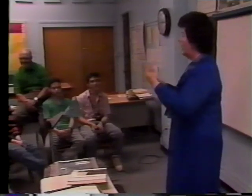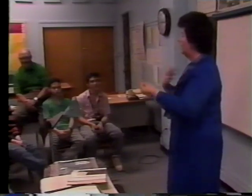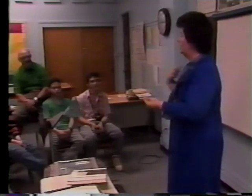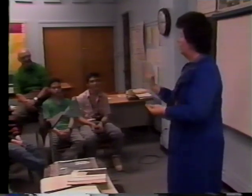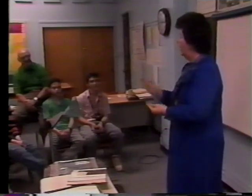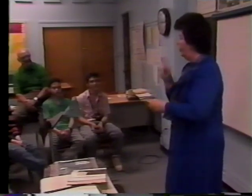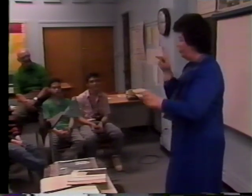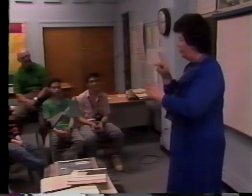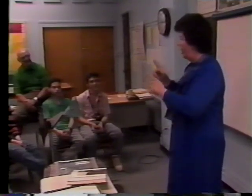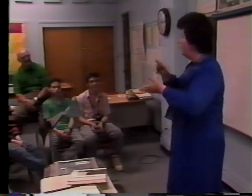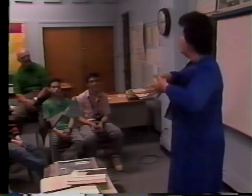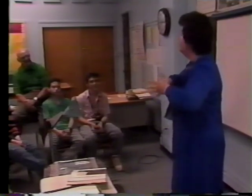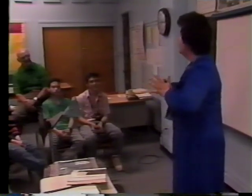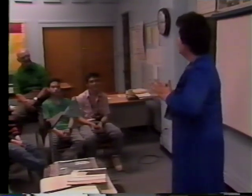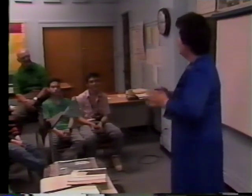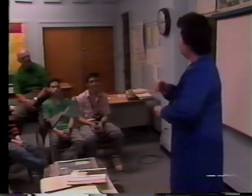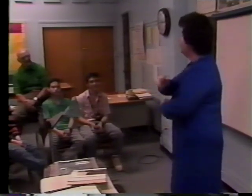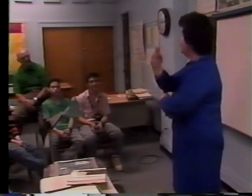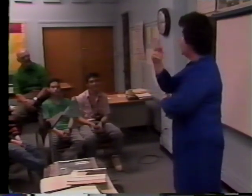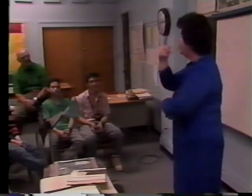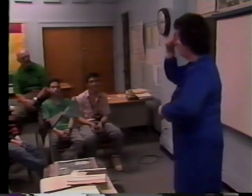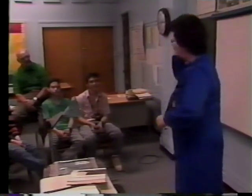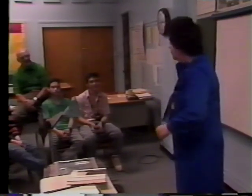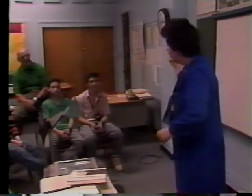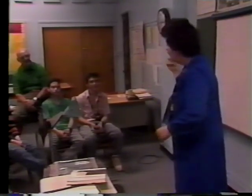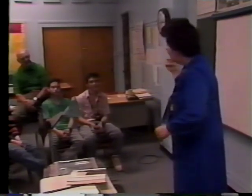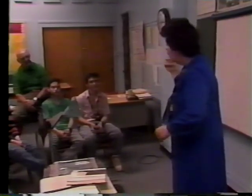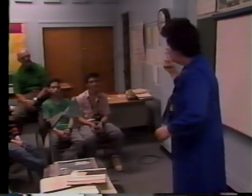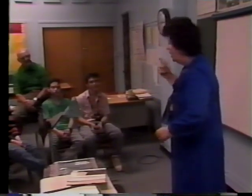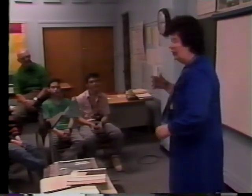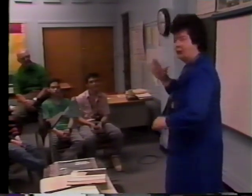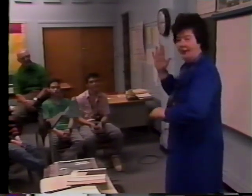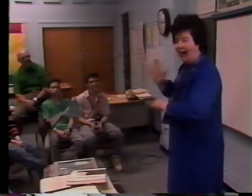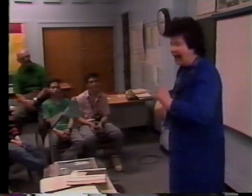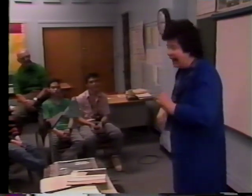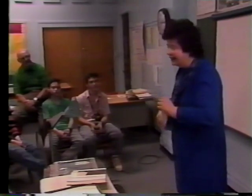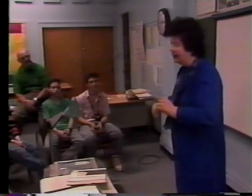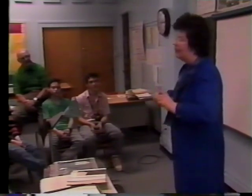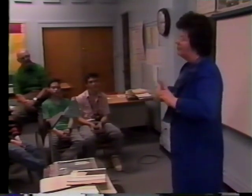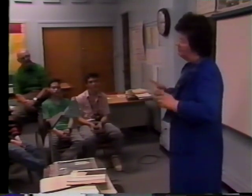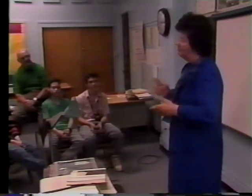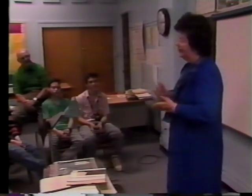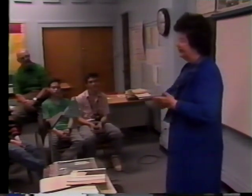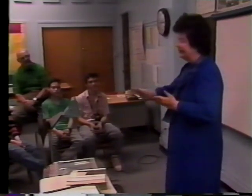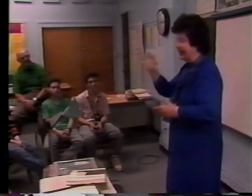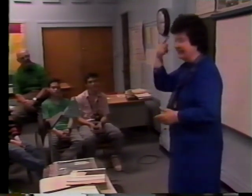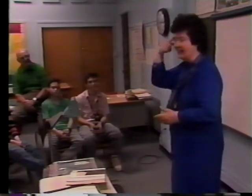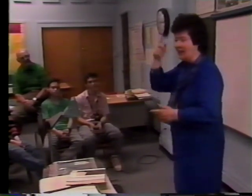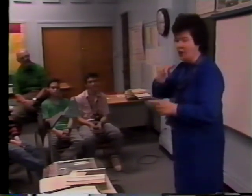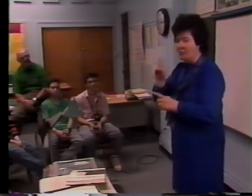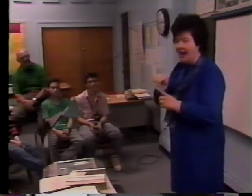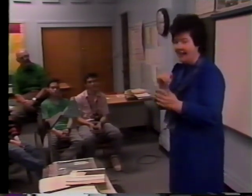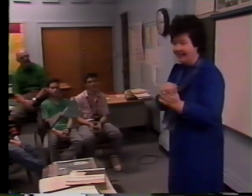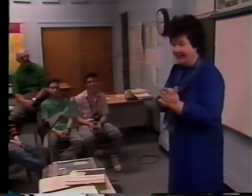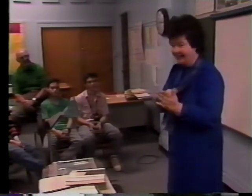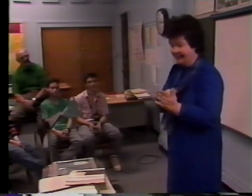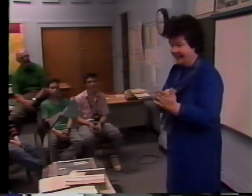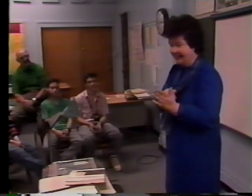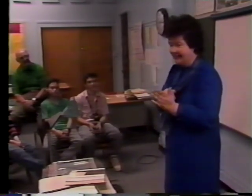given us the perfect meaning of a daydream. You can't, but it's nice to think about it.